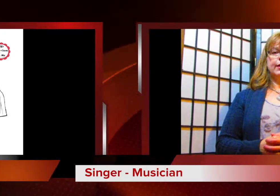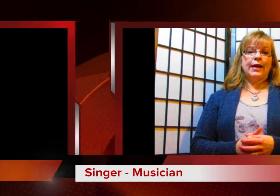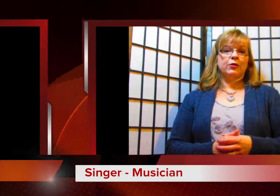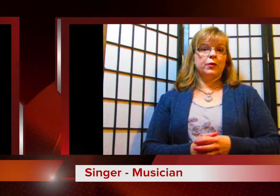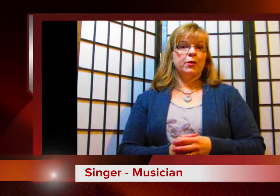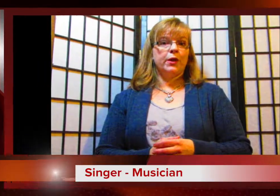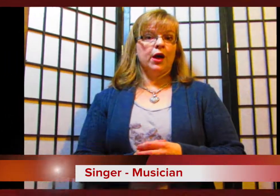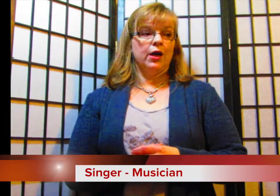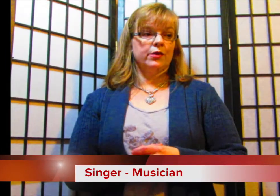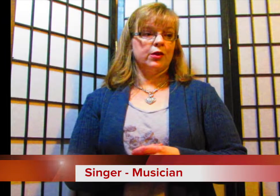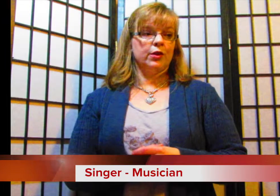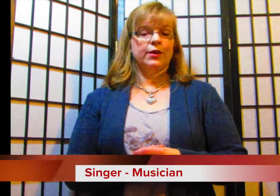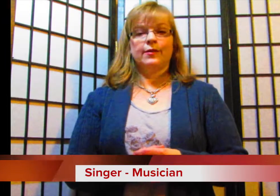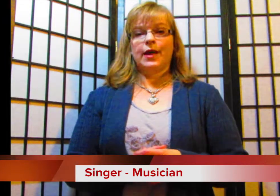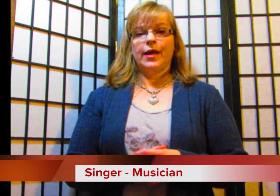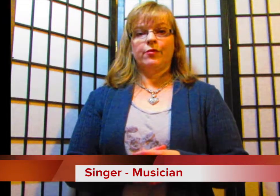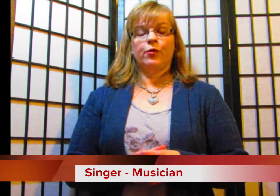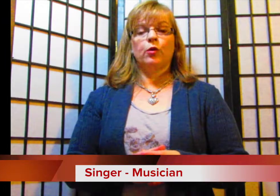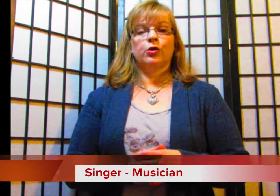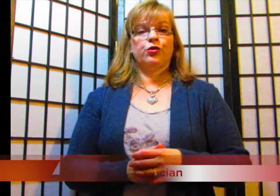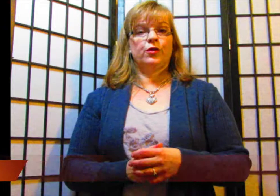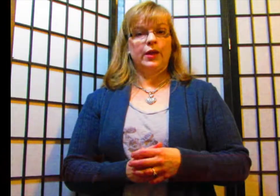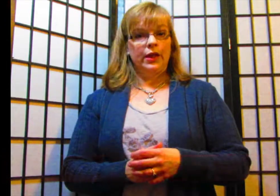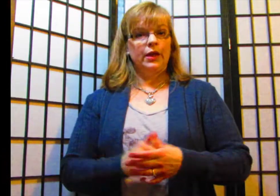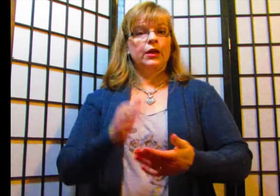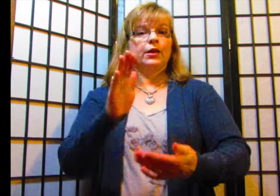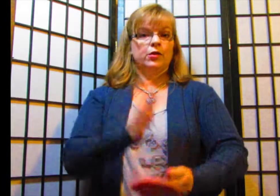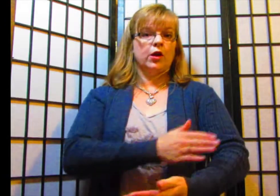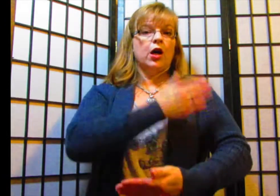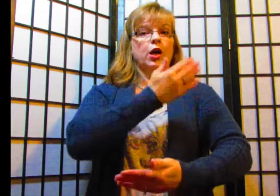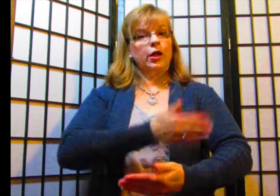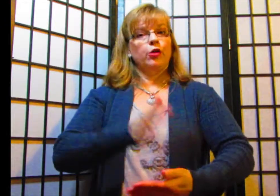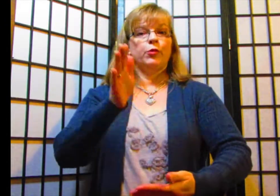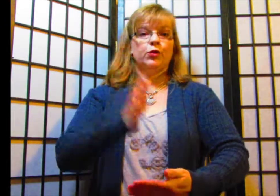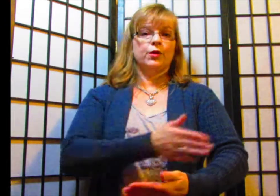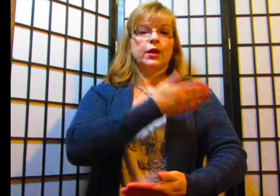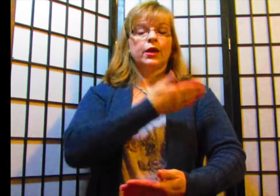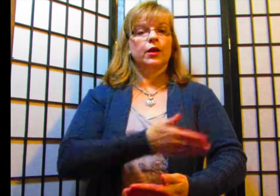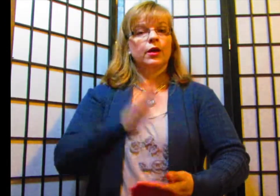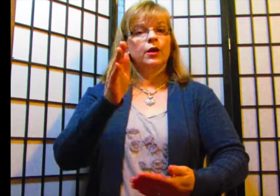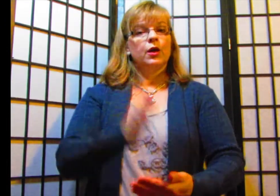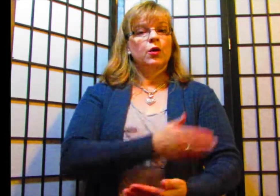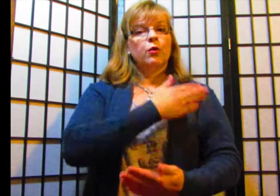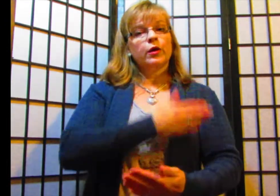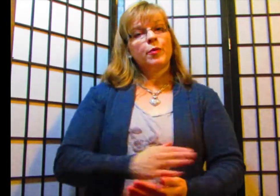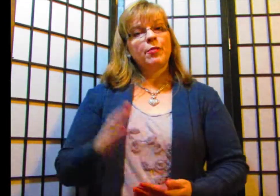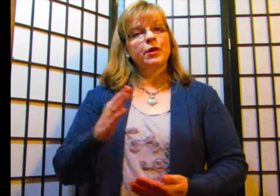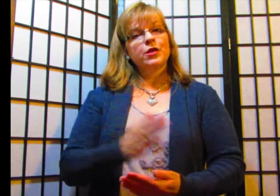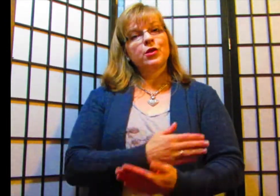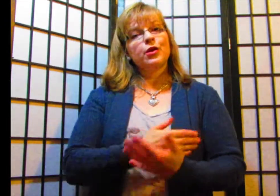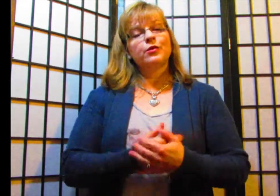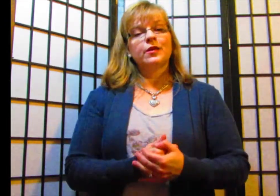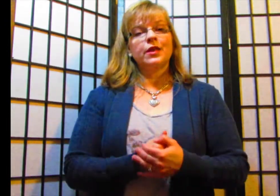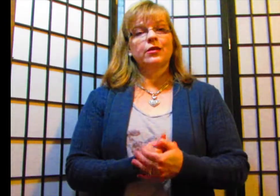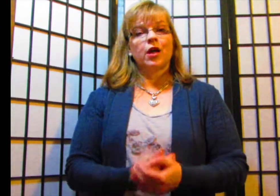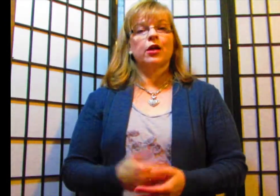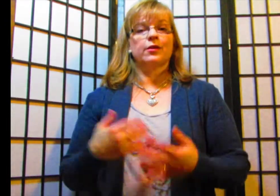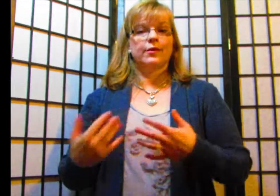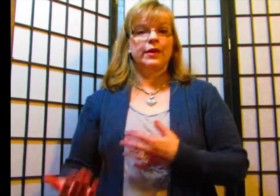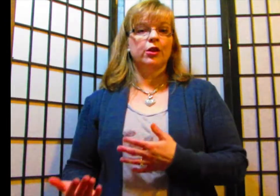We also learned the sign for sing and song and music. Well, the people that do those things are singers